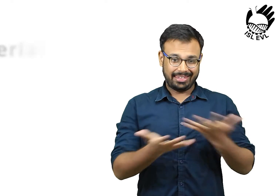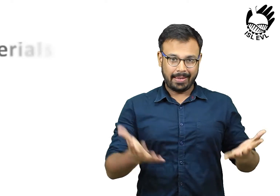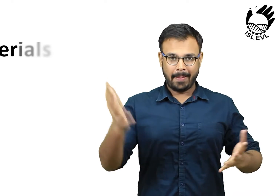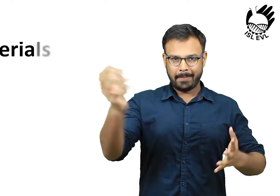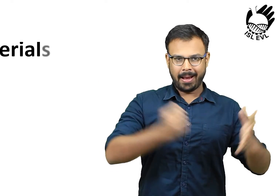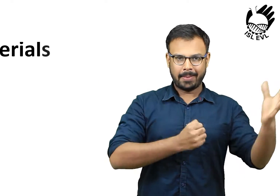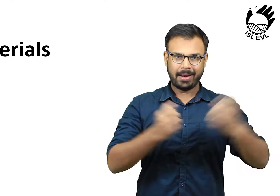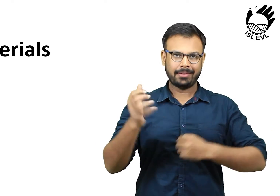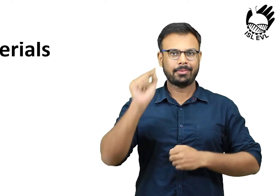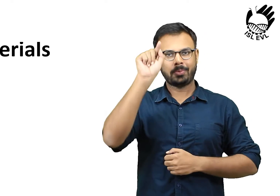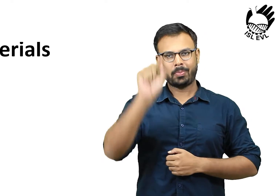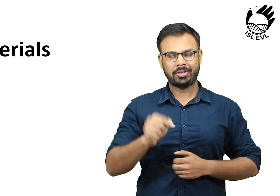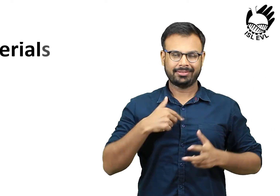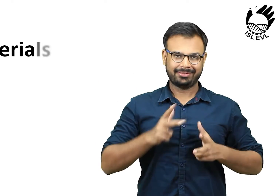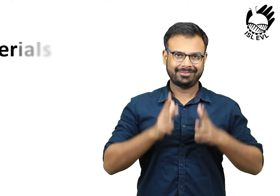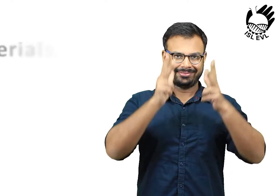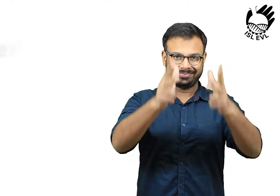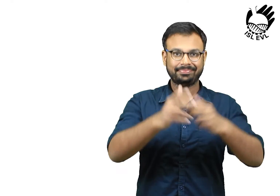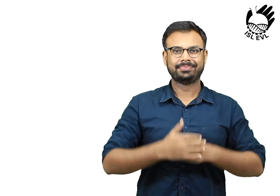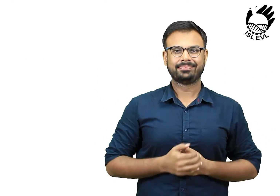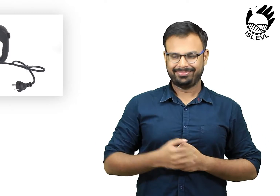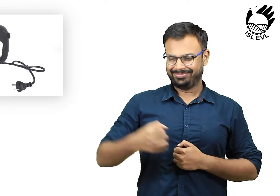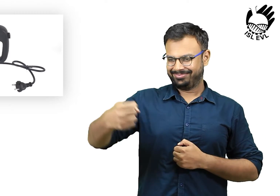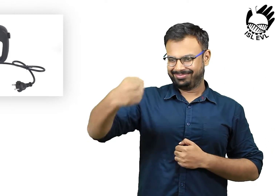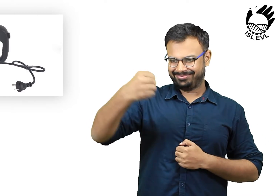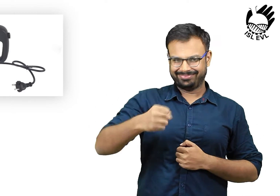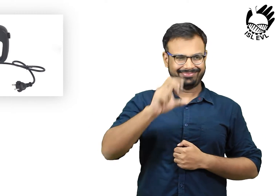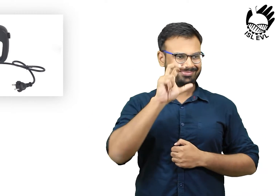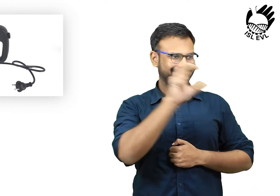The materials we require for this experiment are